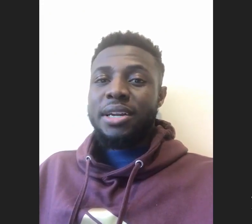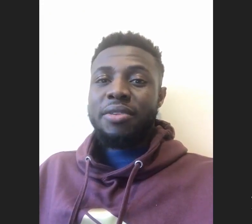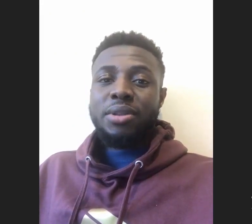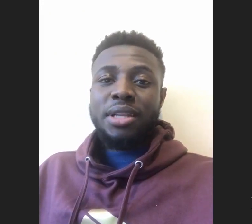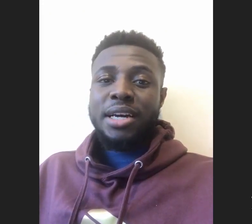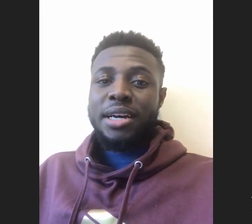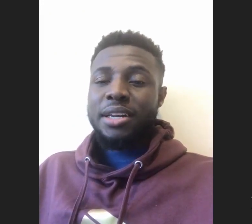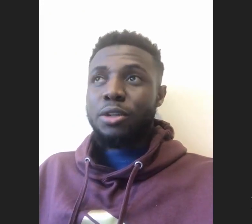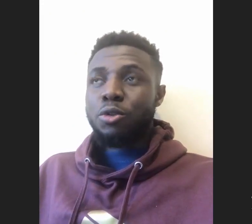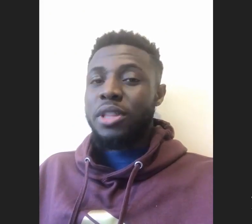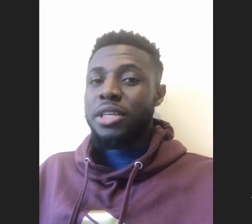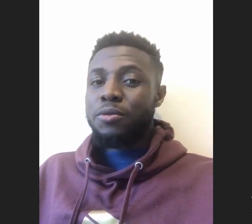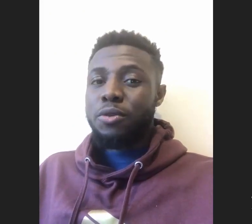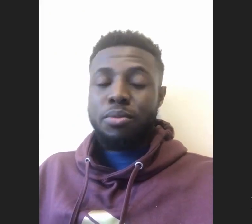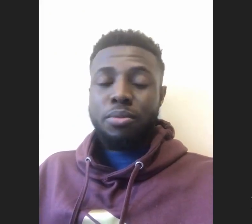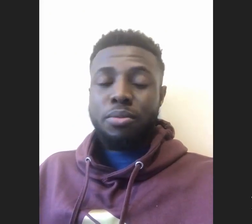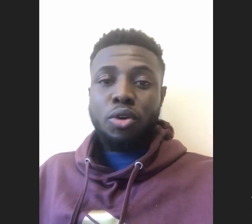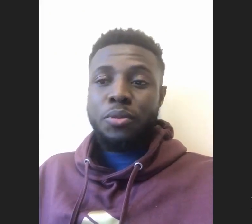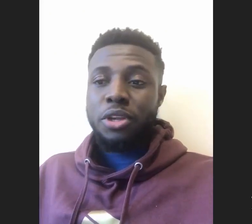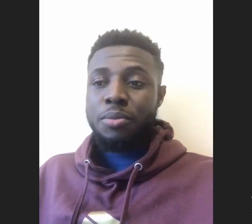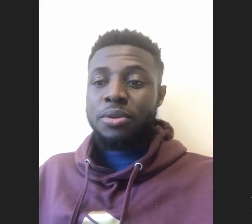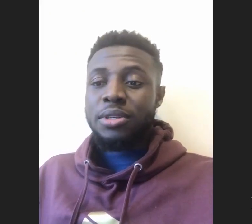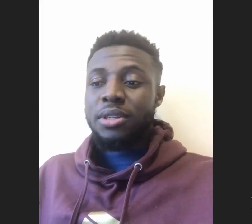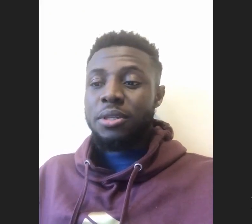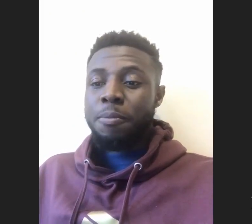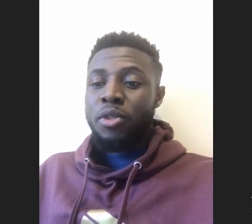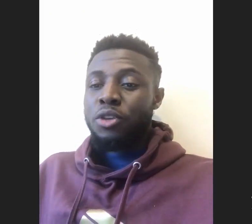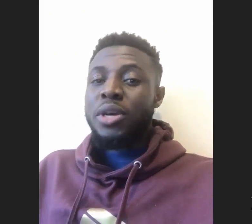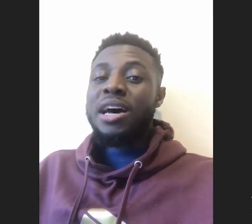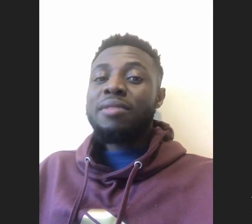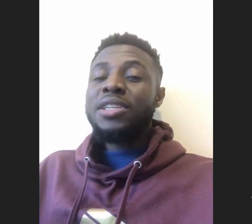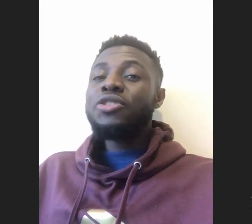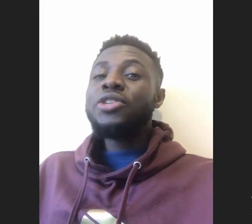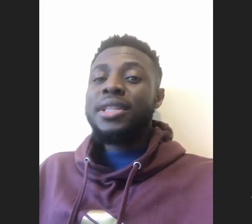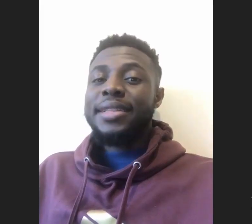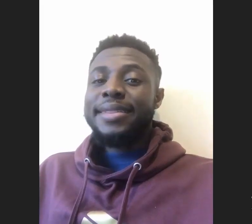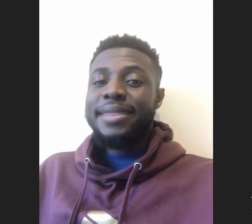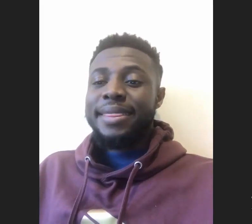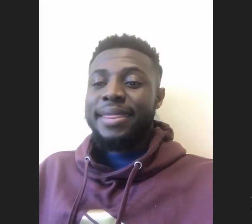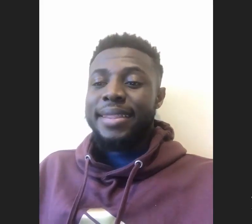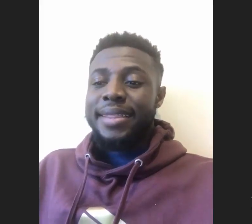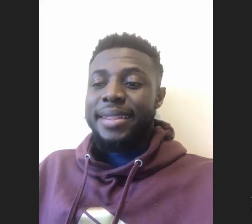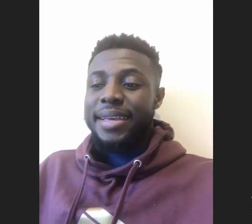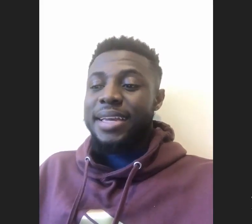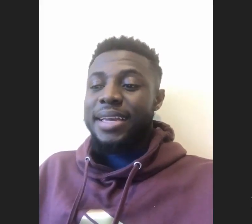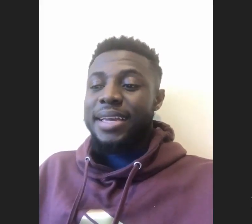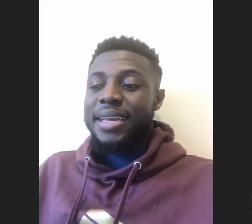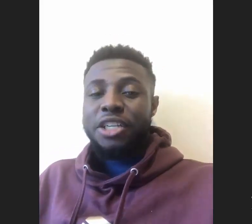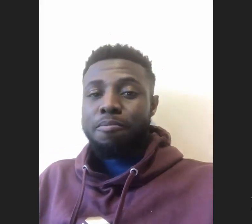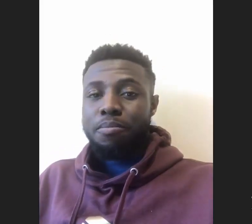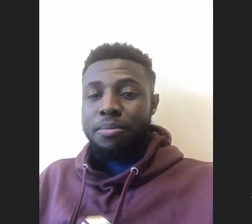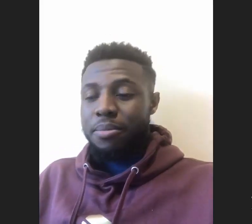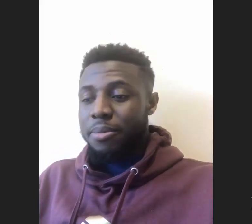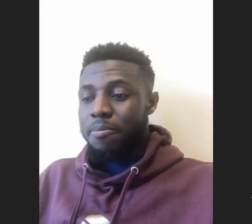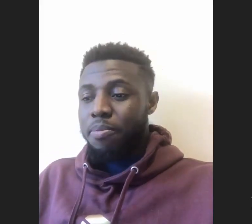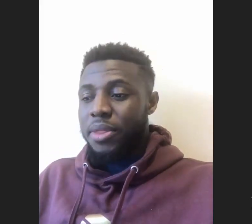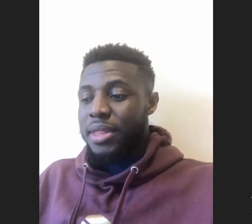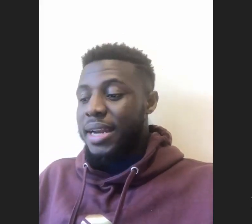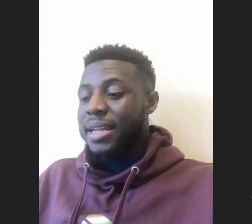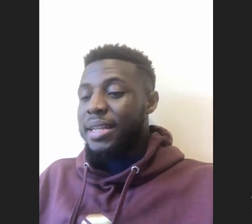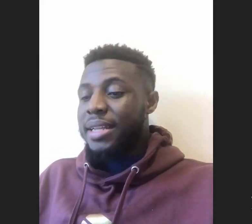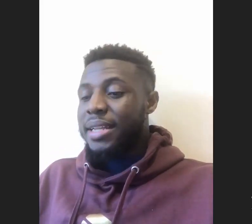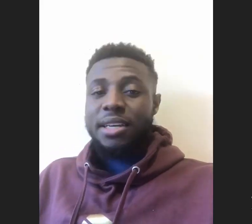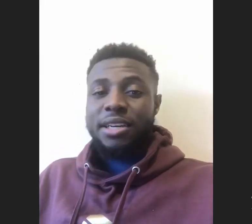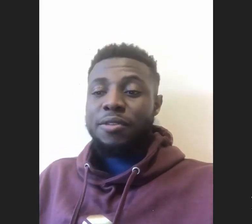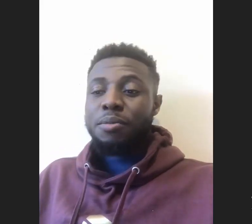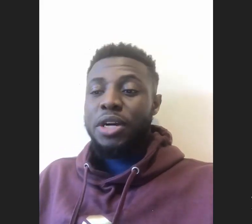obesity, and everything that can lead to death from non-communicable disease. So I have this training in leadership